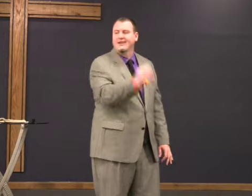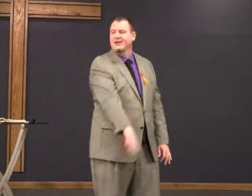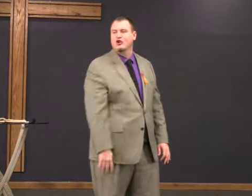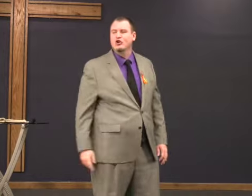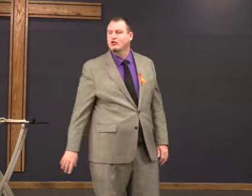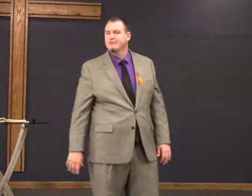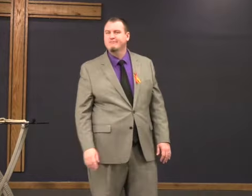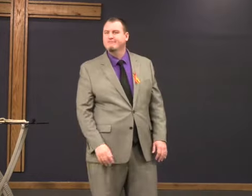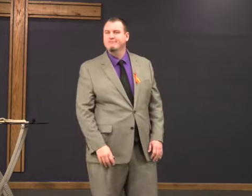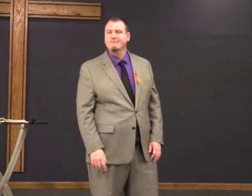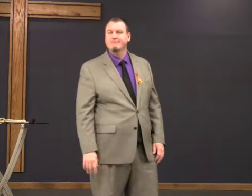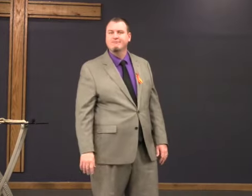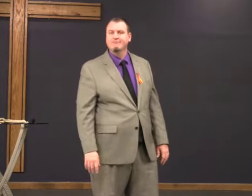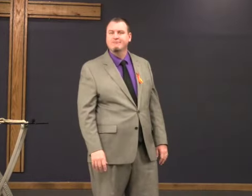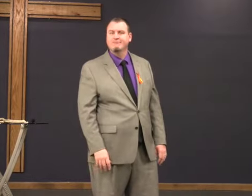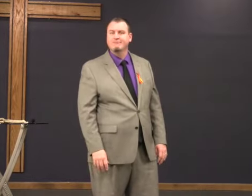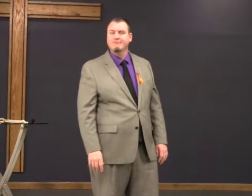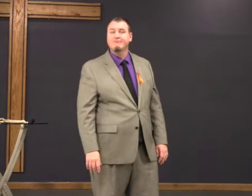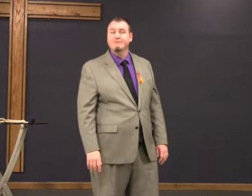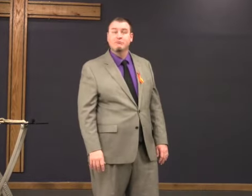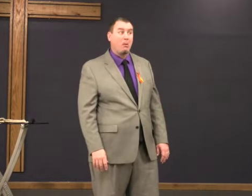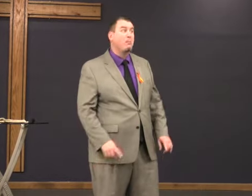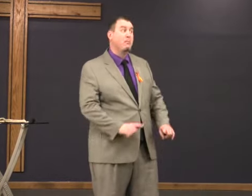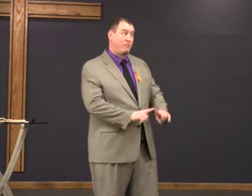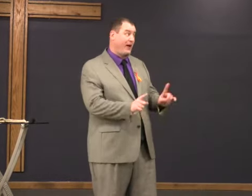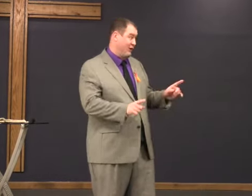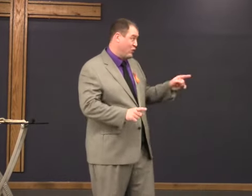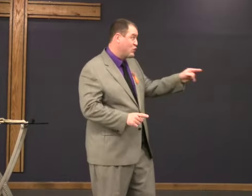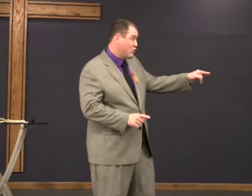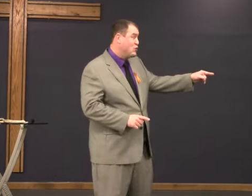I simply don't care what you have to say.